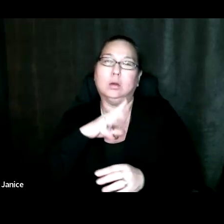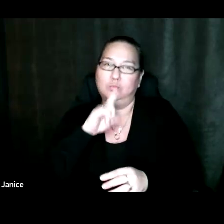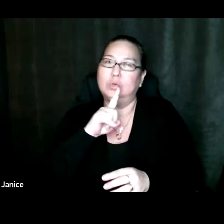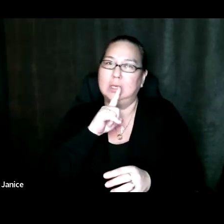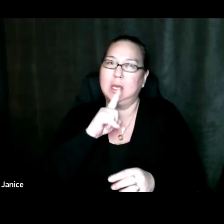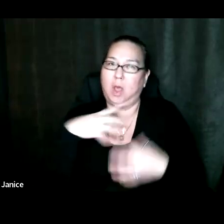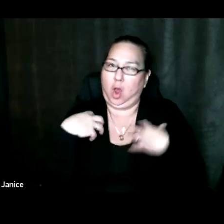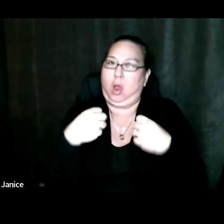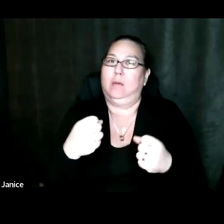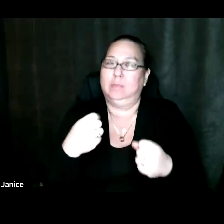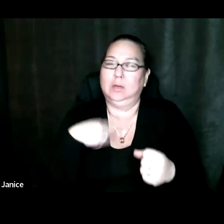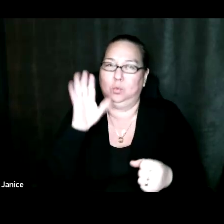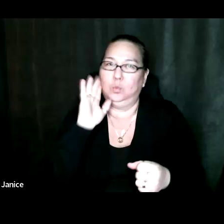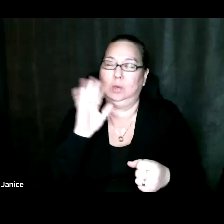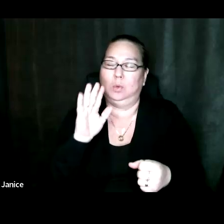budget.